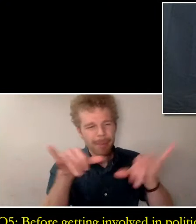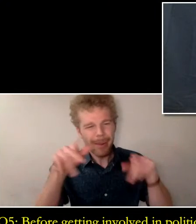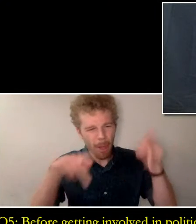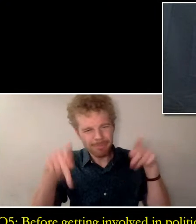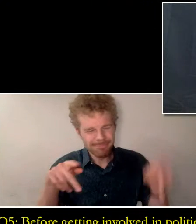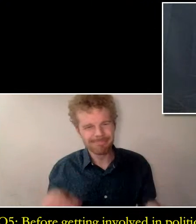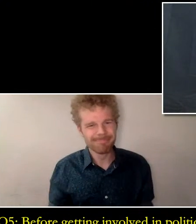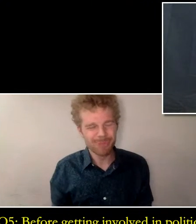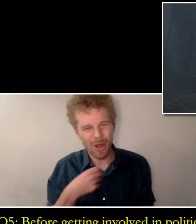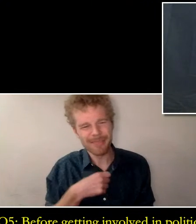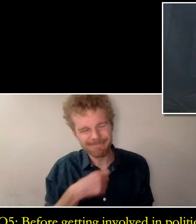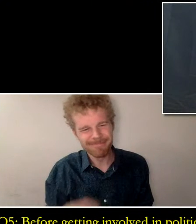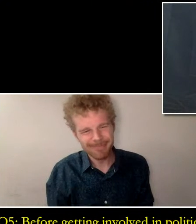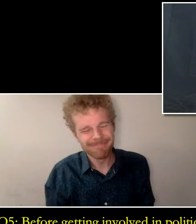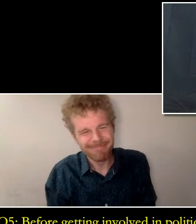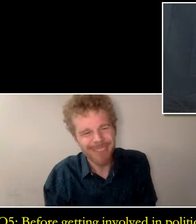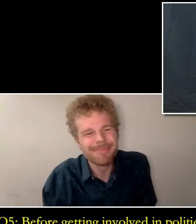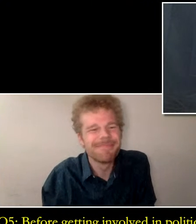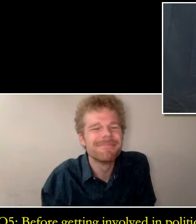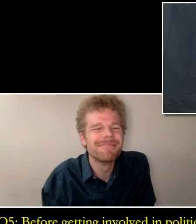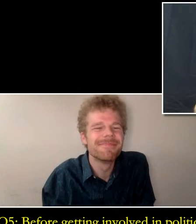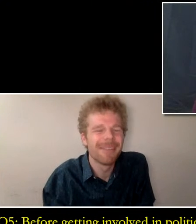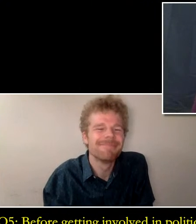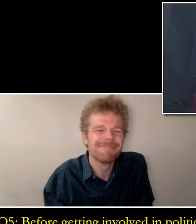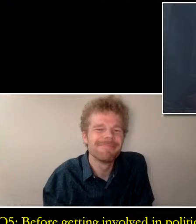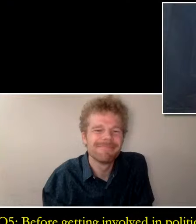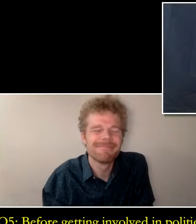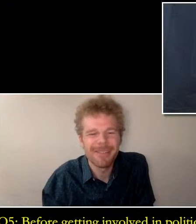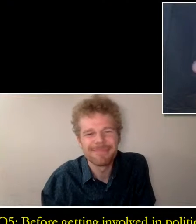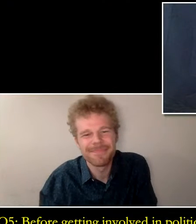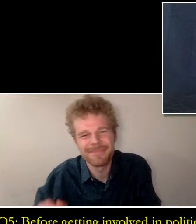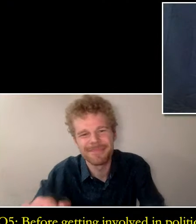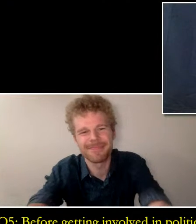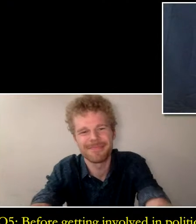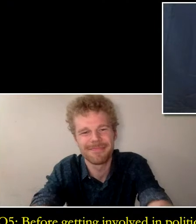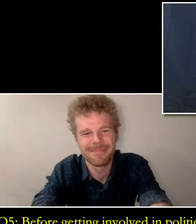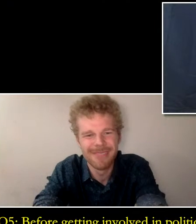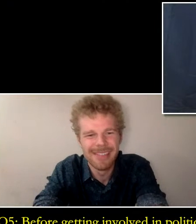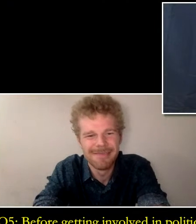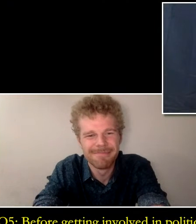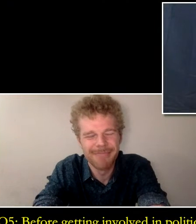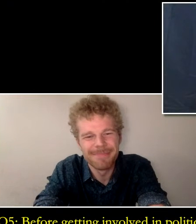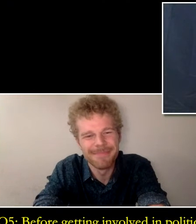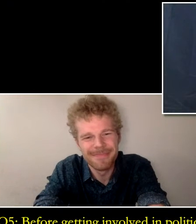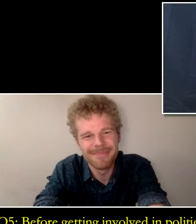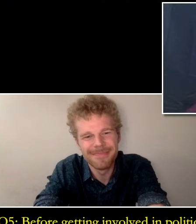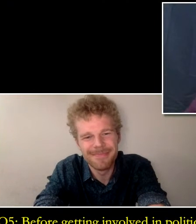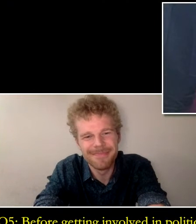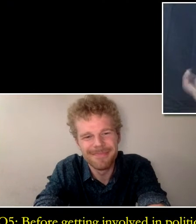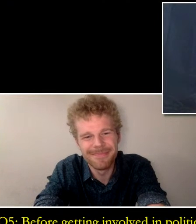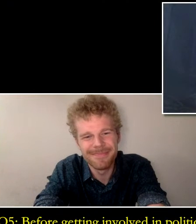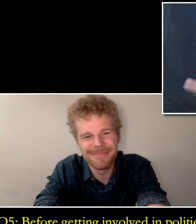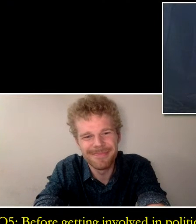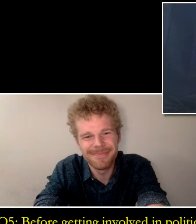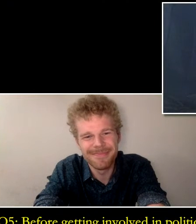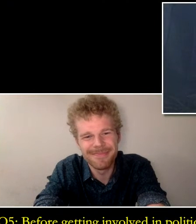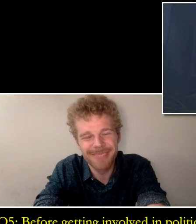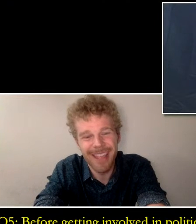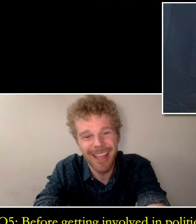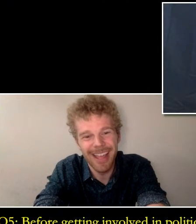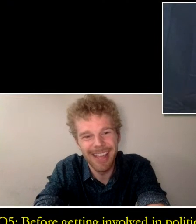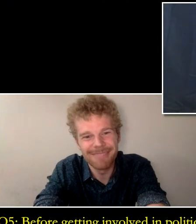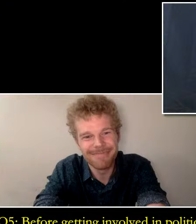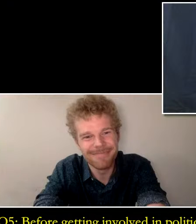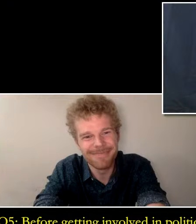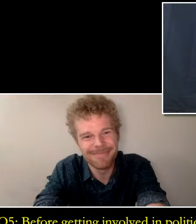because the system needs to serve the common people. Yes, that is so true. Power to the people. That's